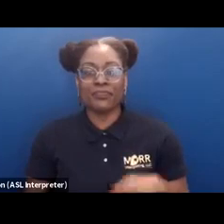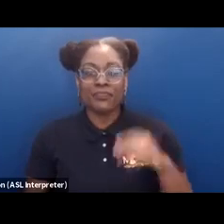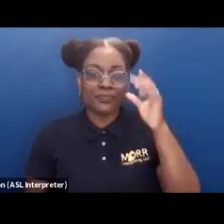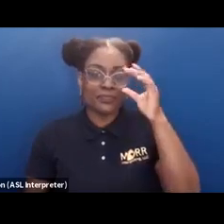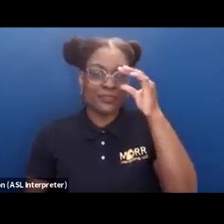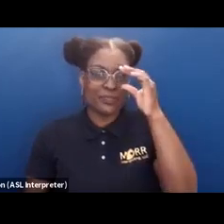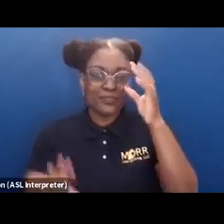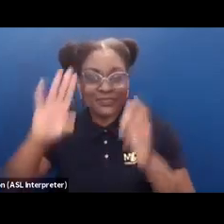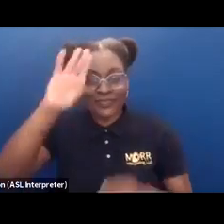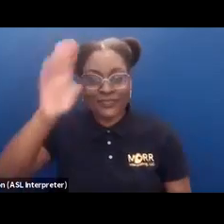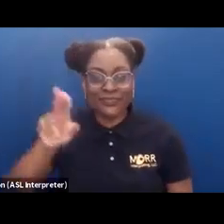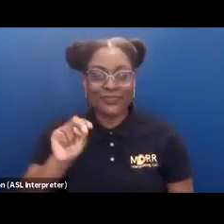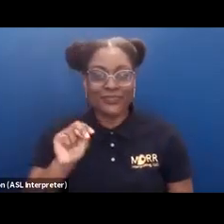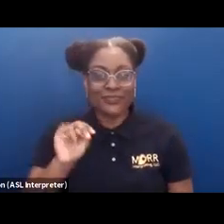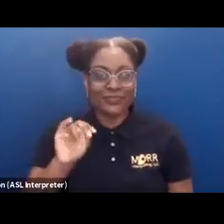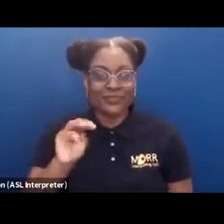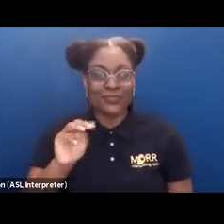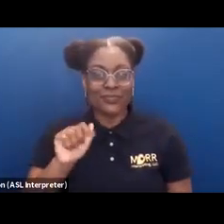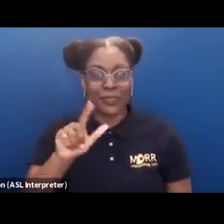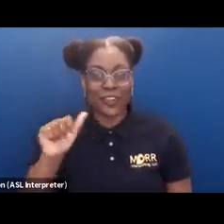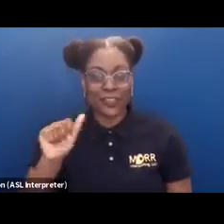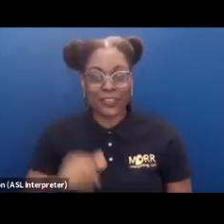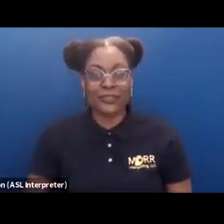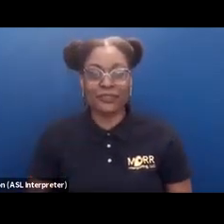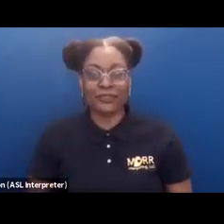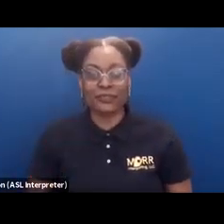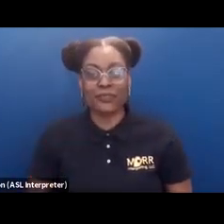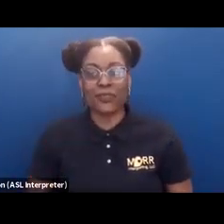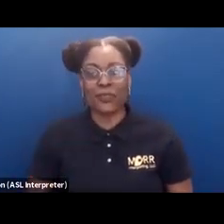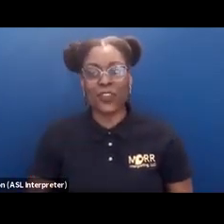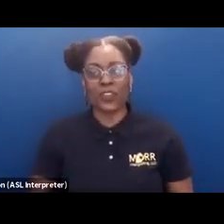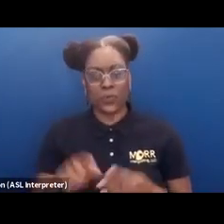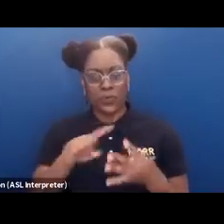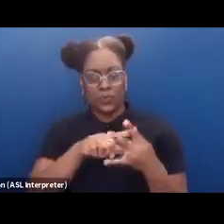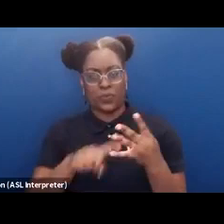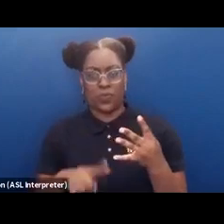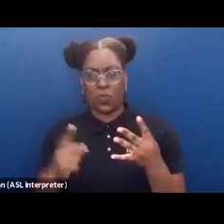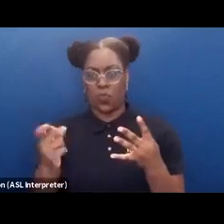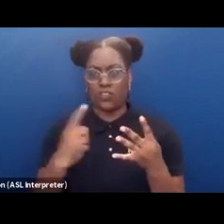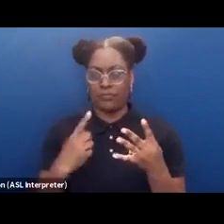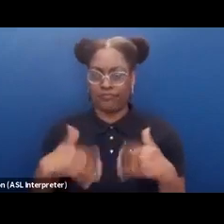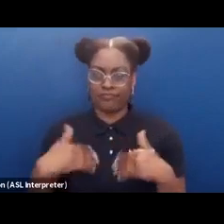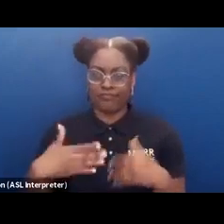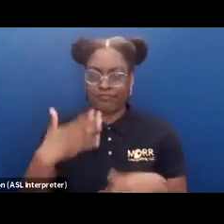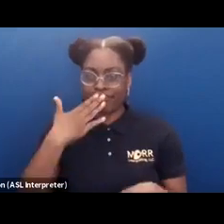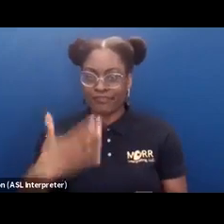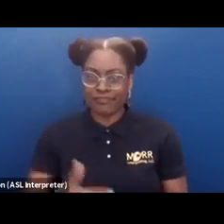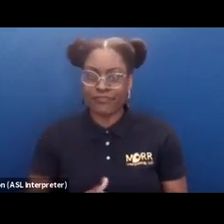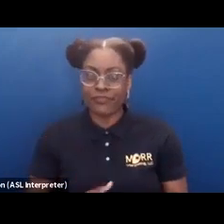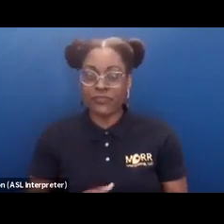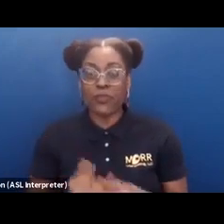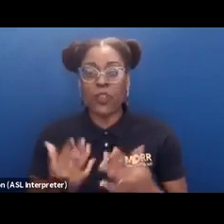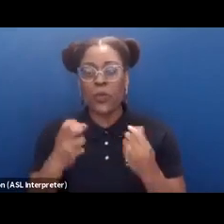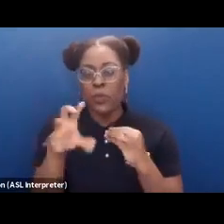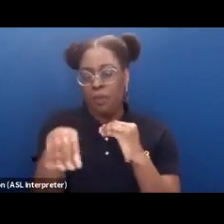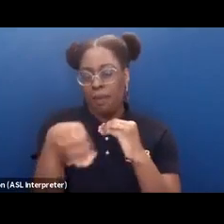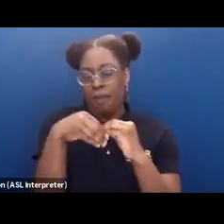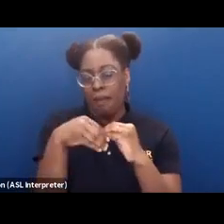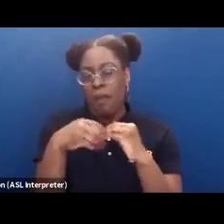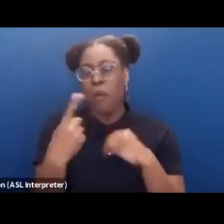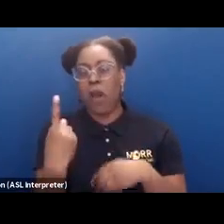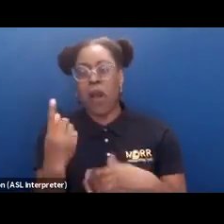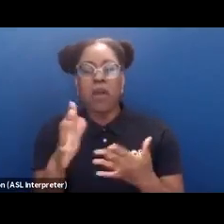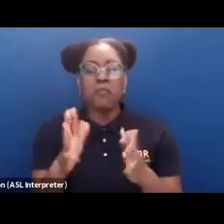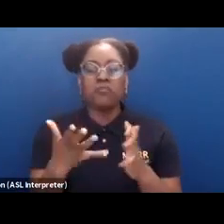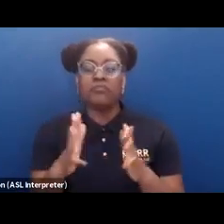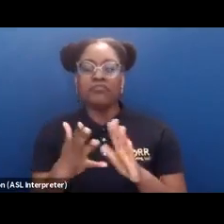I'm Nirmala, and thank you for actually those questions. But I was going to add just another little sticky point in